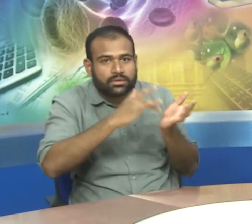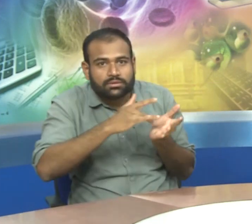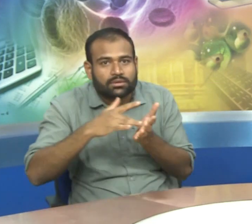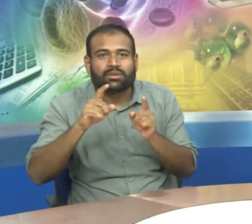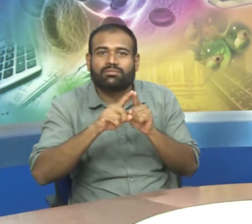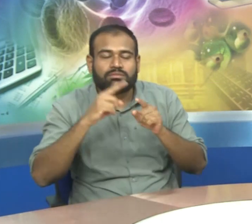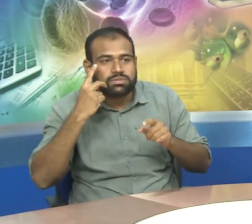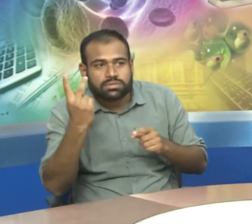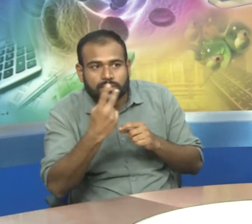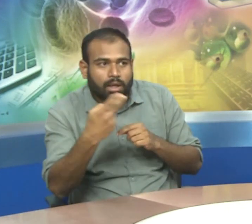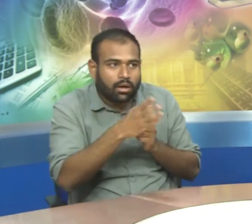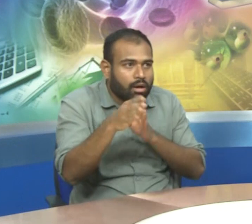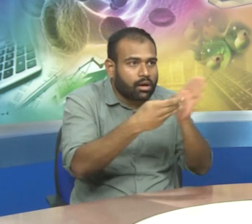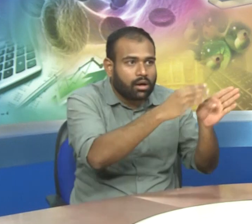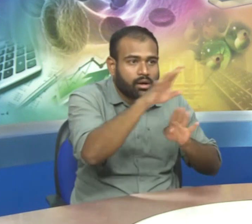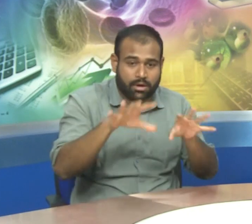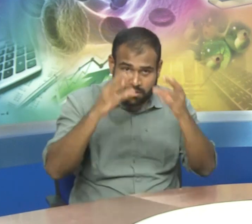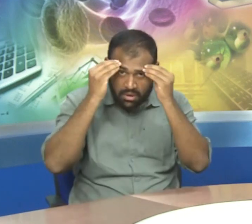an audio-visual kit that is